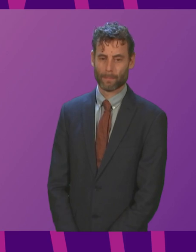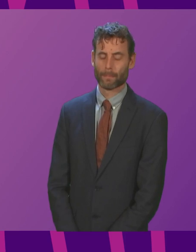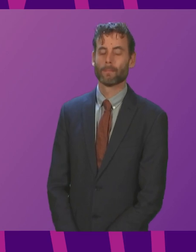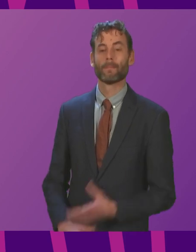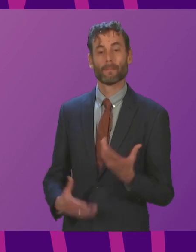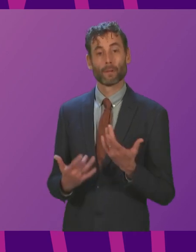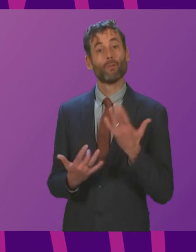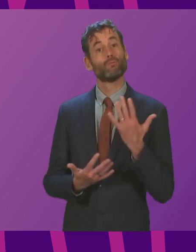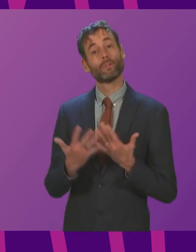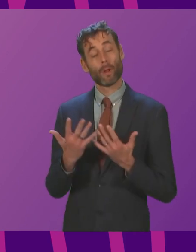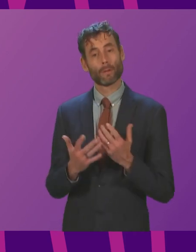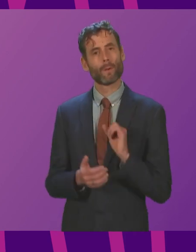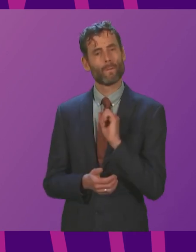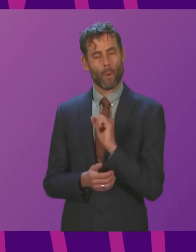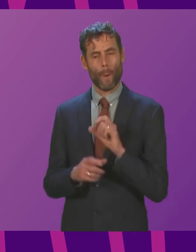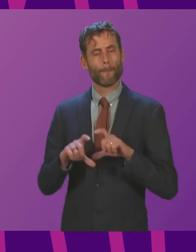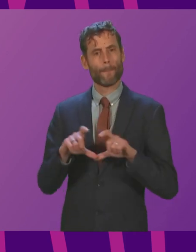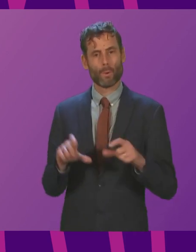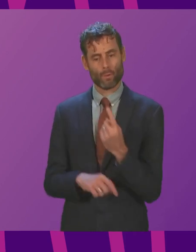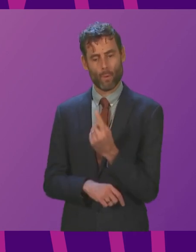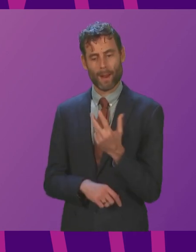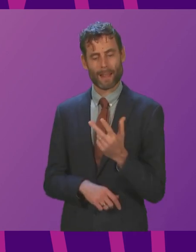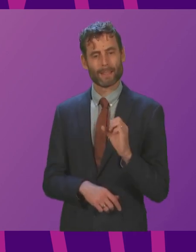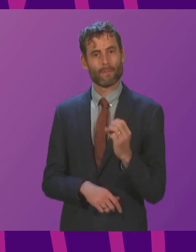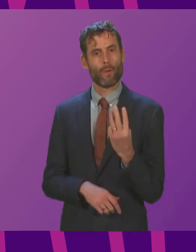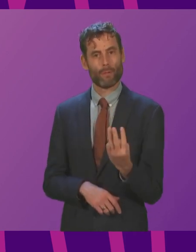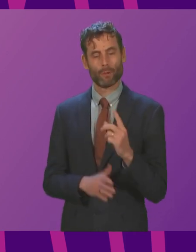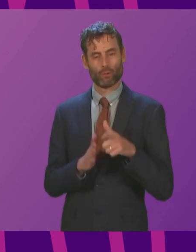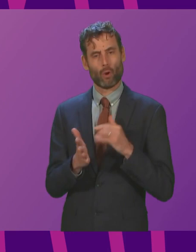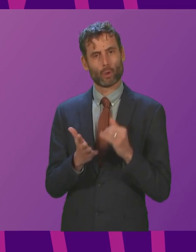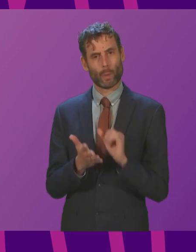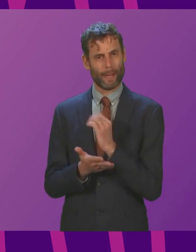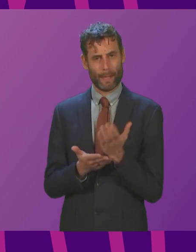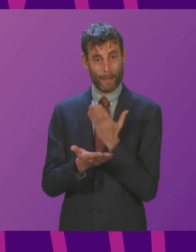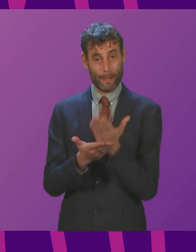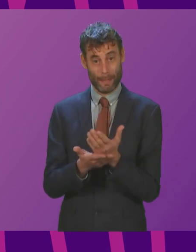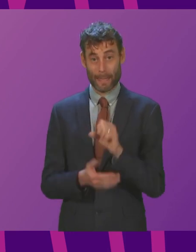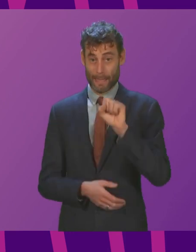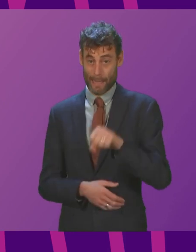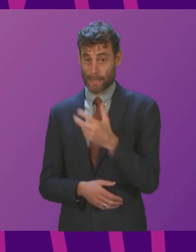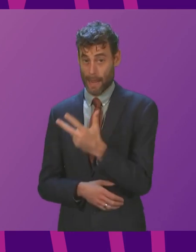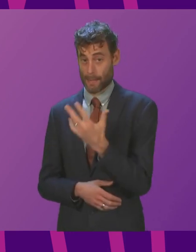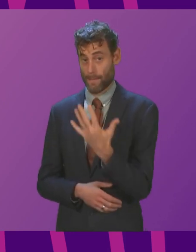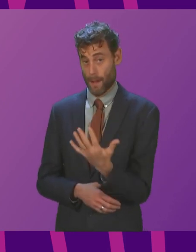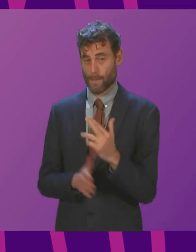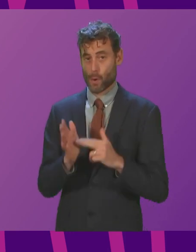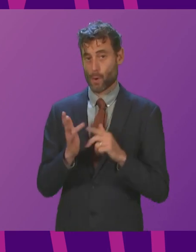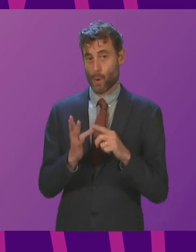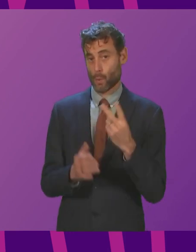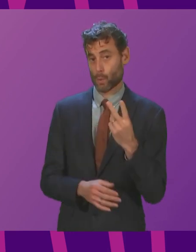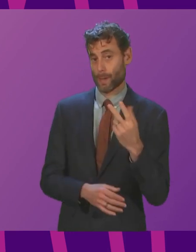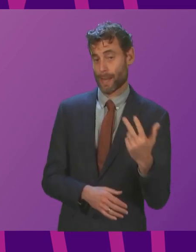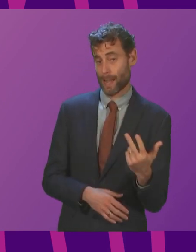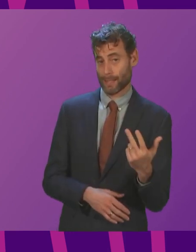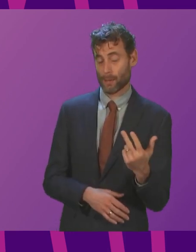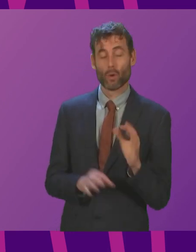The result of the vote on motion 1803 in the name of John Swinney is yes 85, no